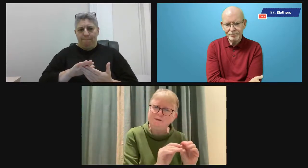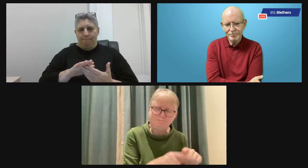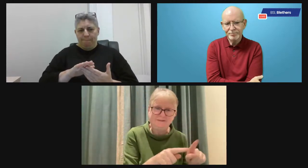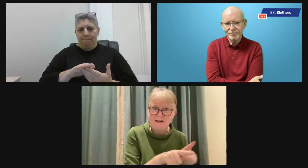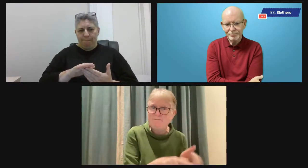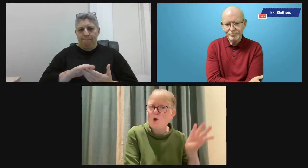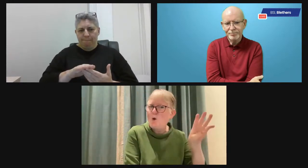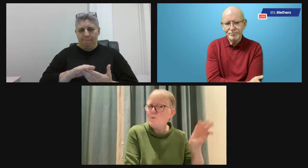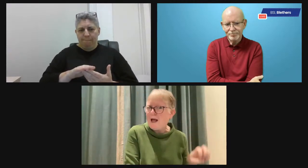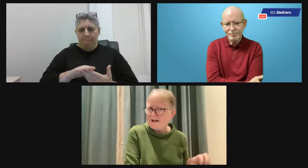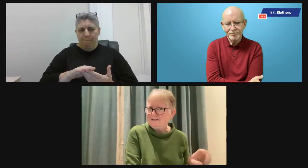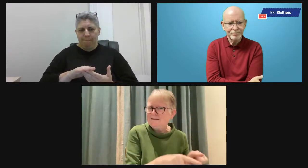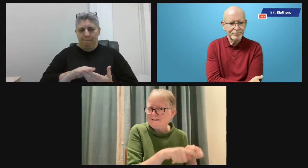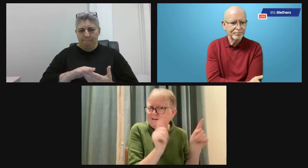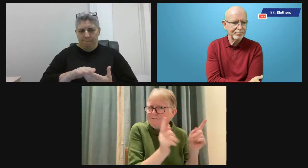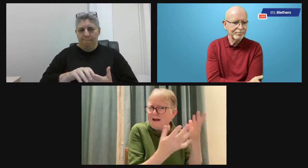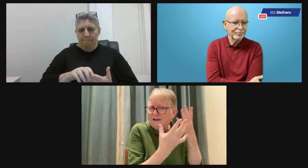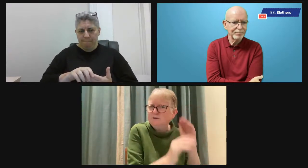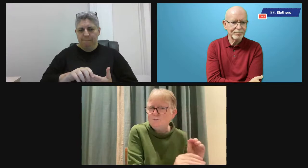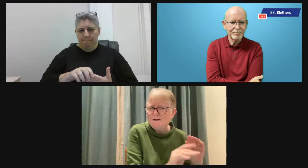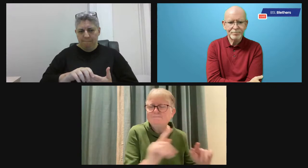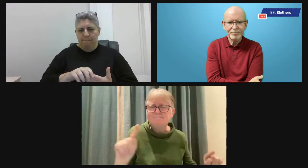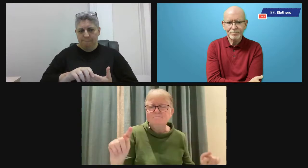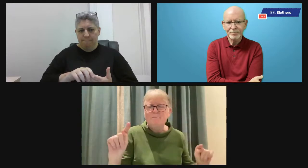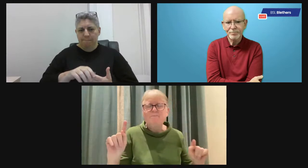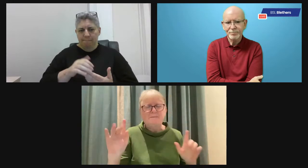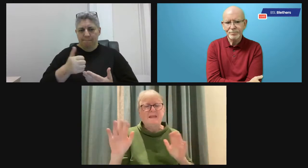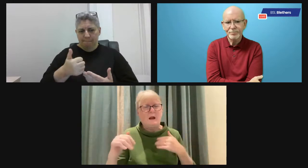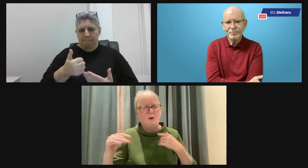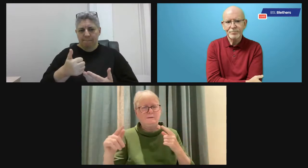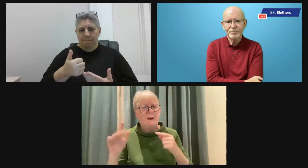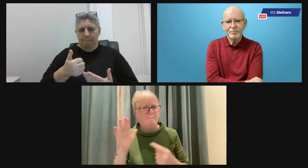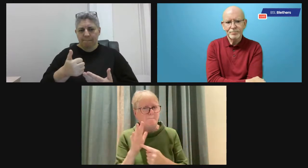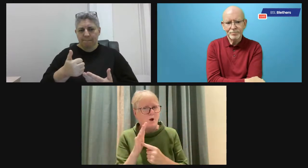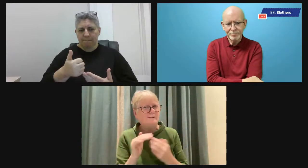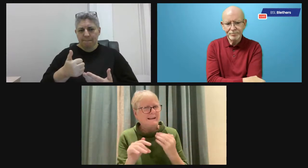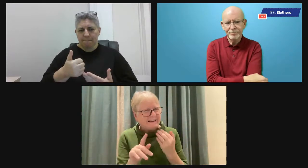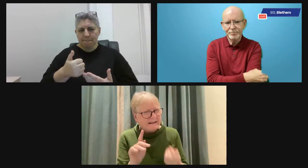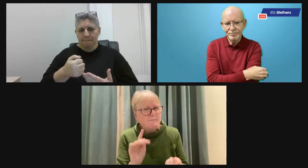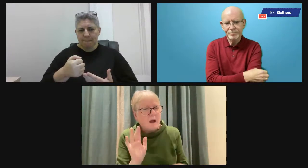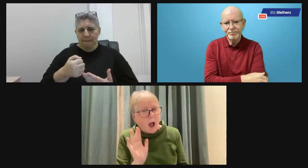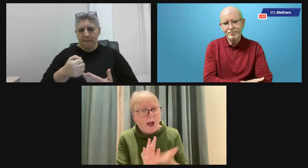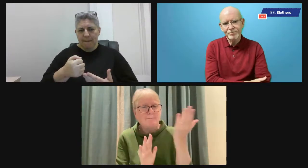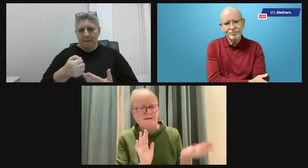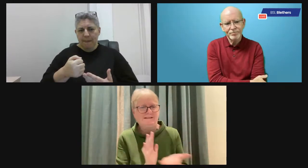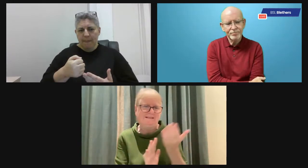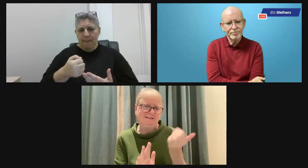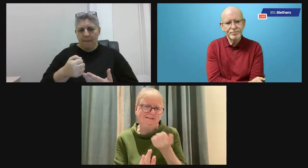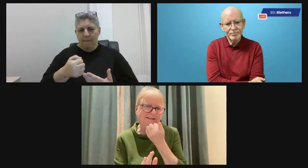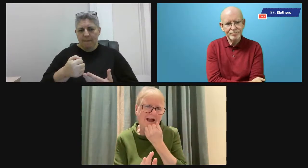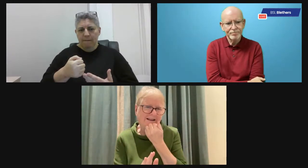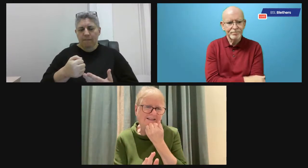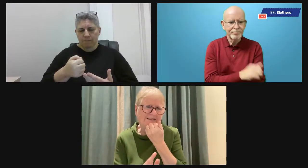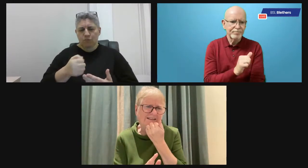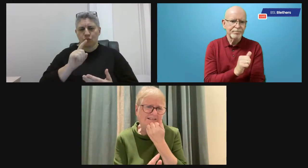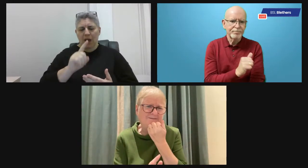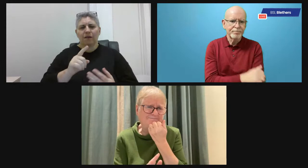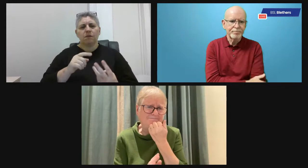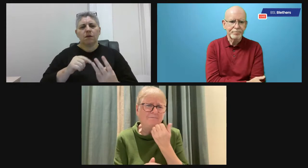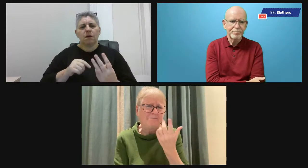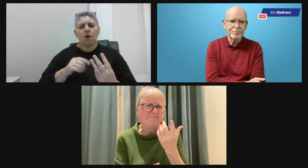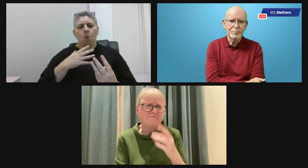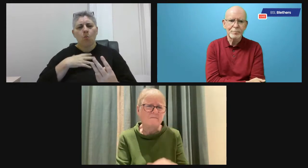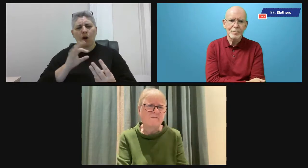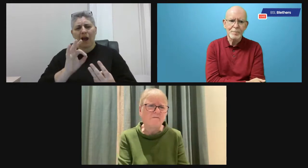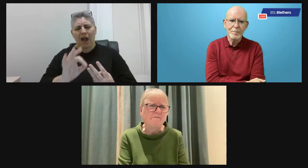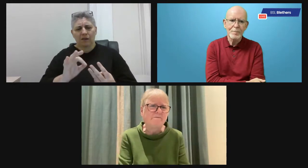the system is different in Scotland. Lovely. But it's really